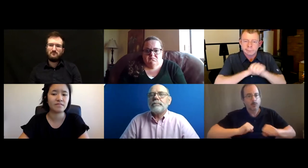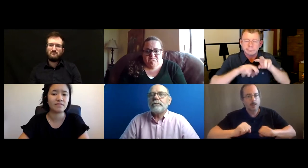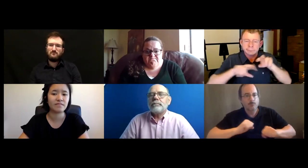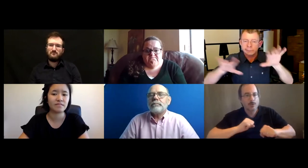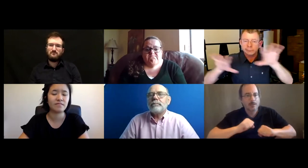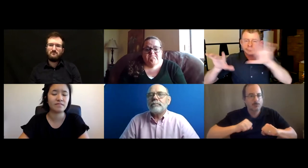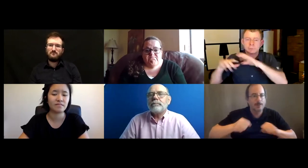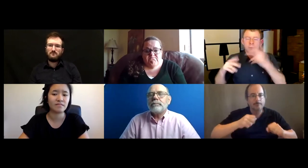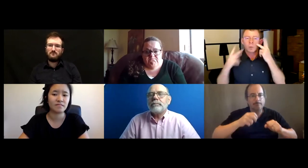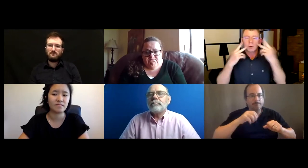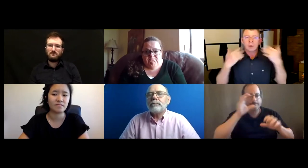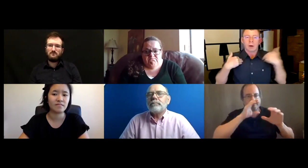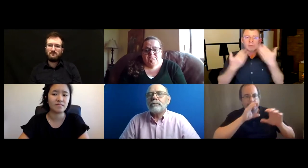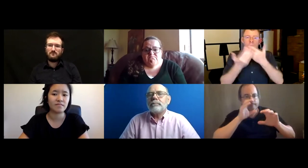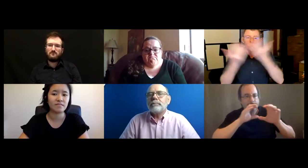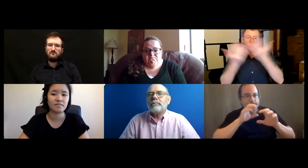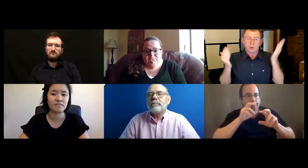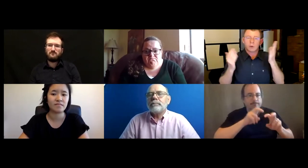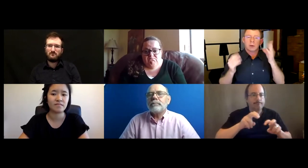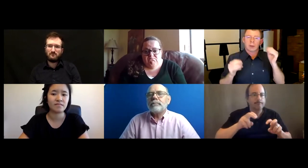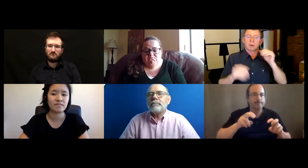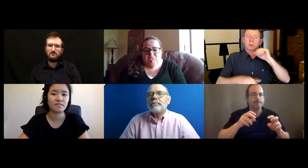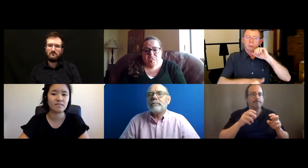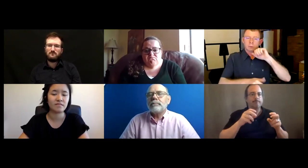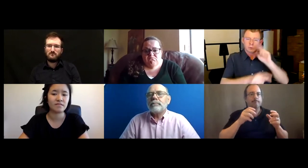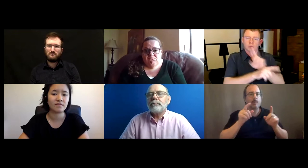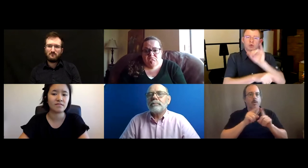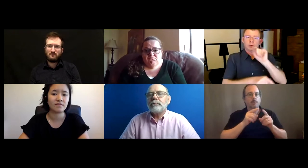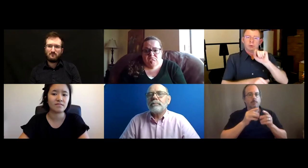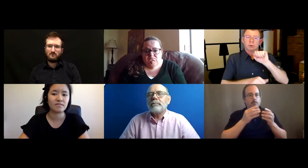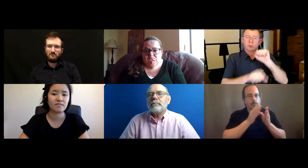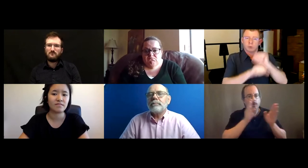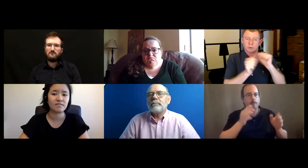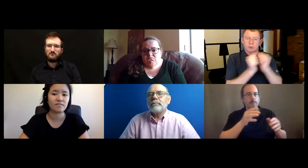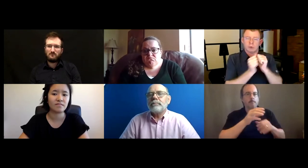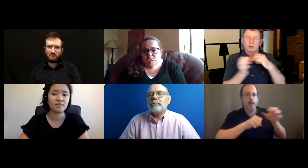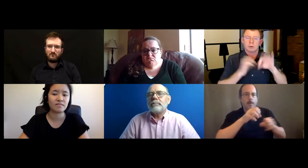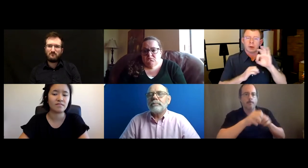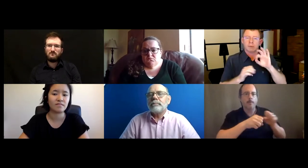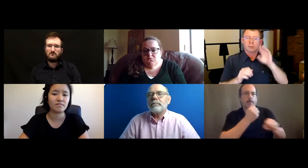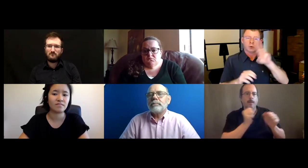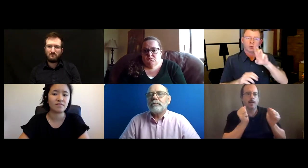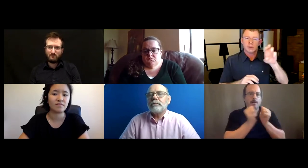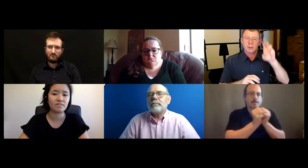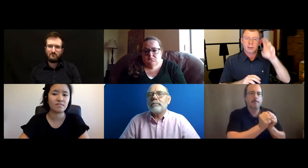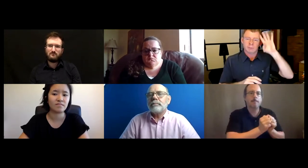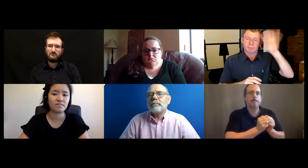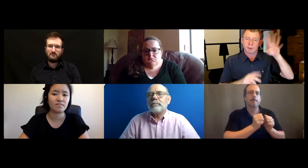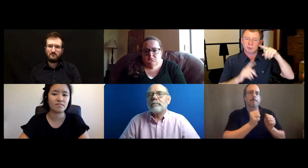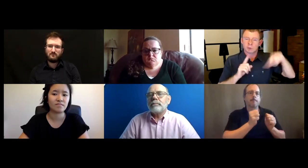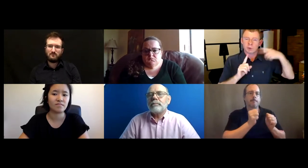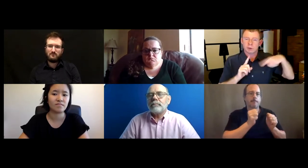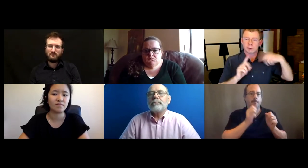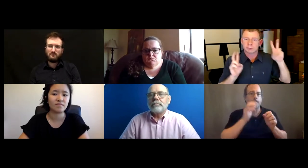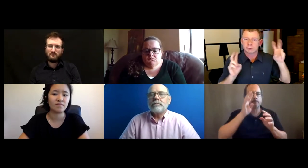that. And having to take on the responsibility to do all of that research and reinvent the